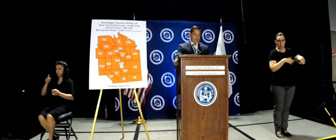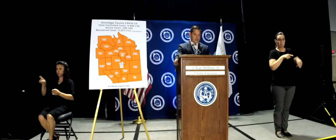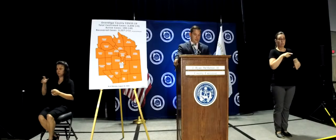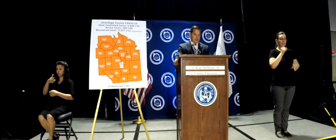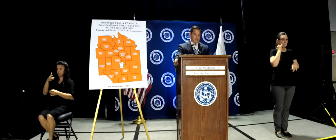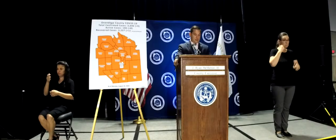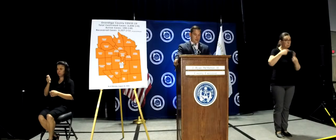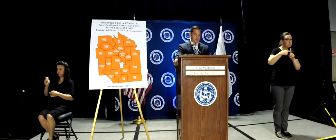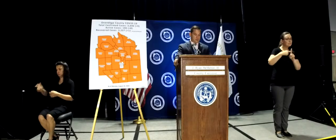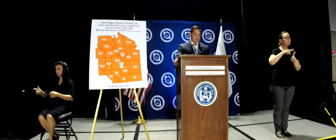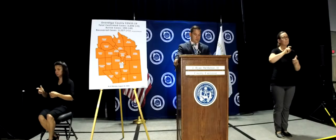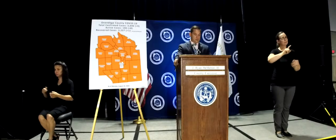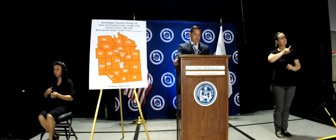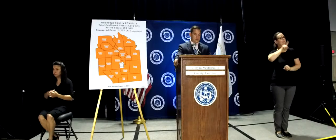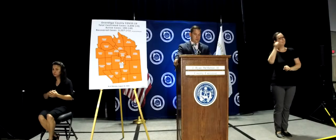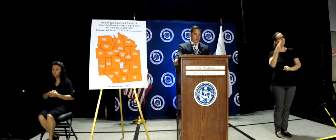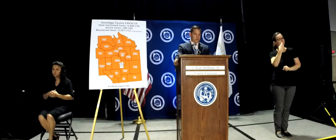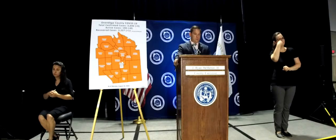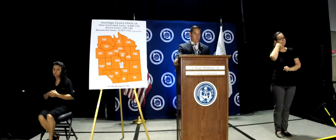that the